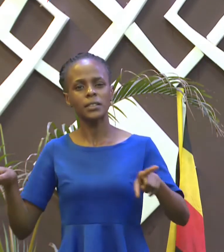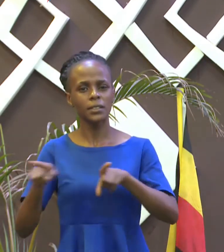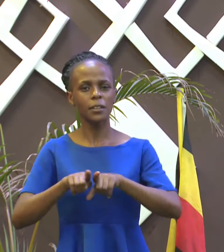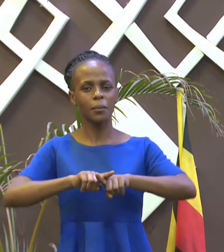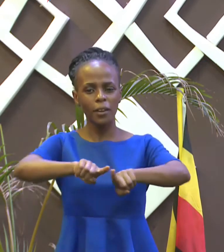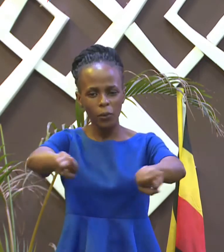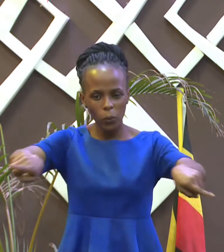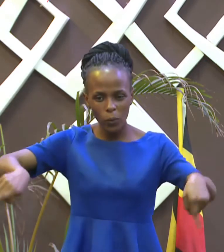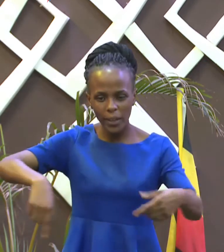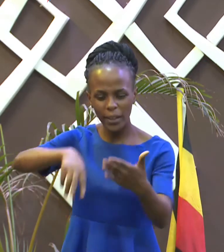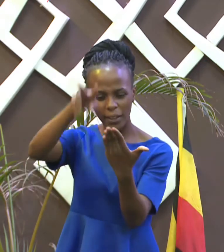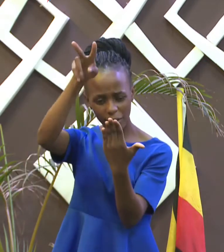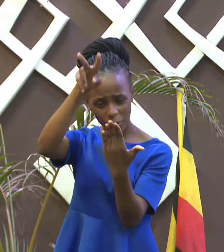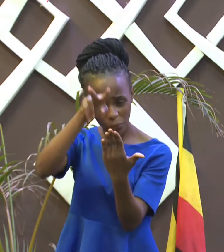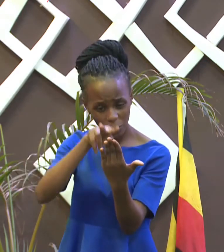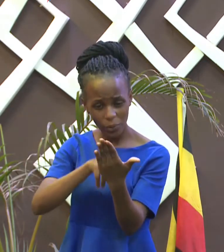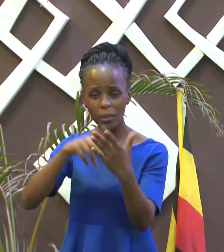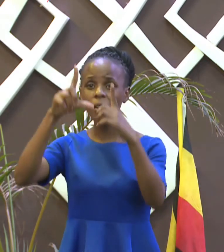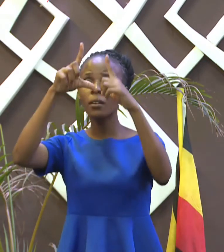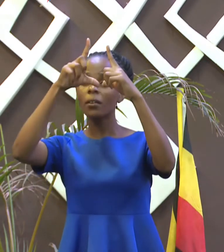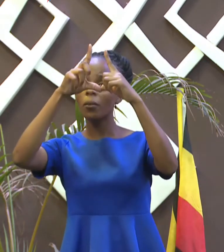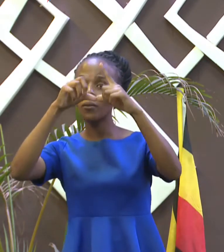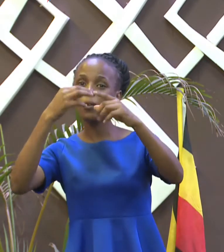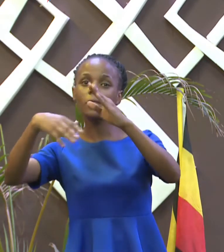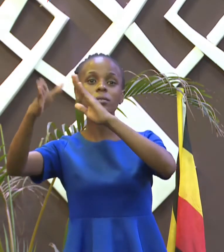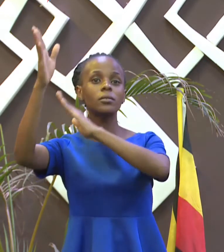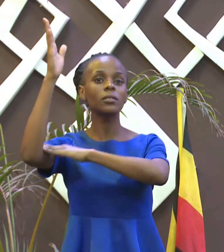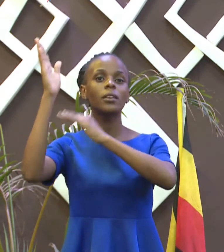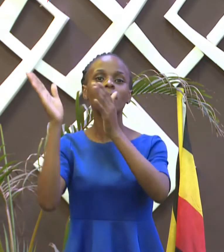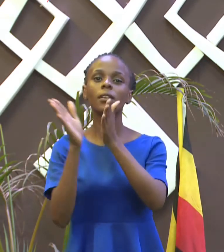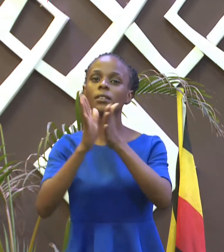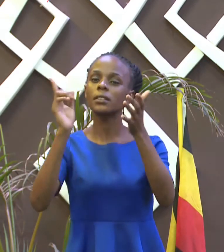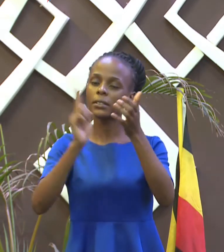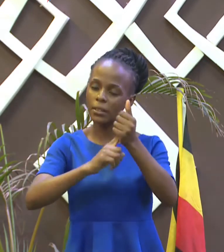word of God, as we become hungry and thirsty for the word of God,